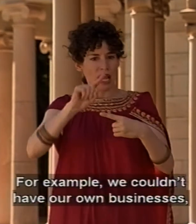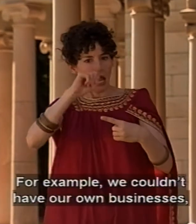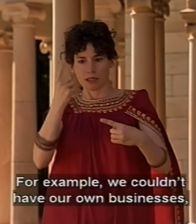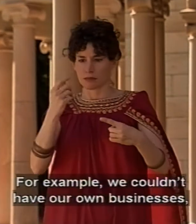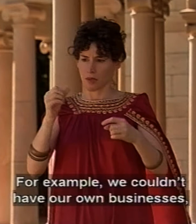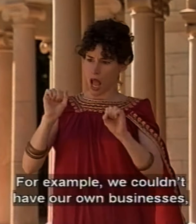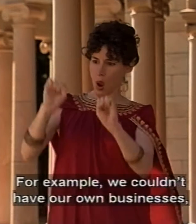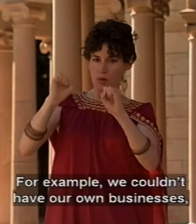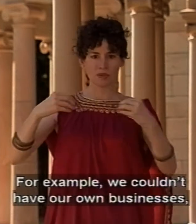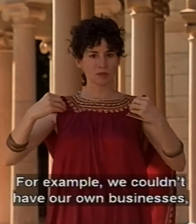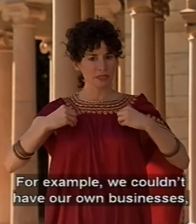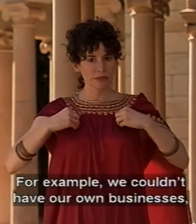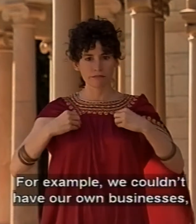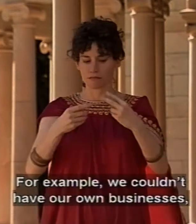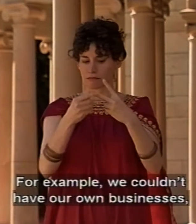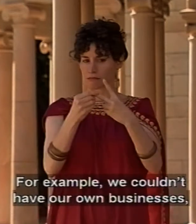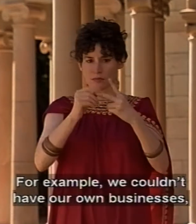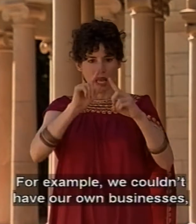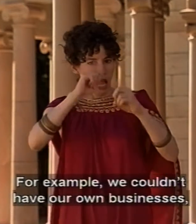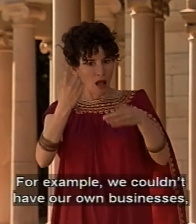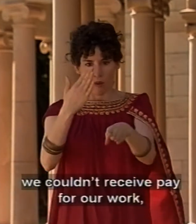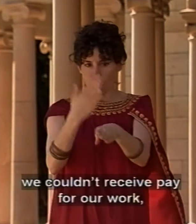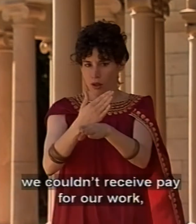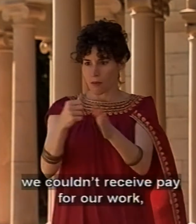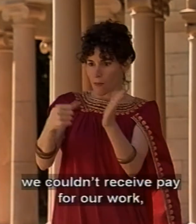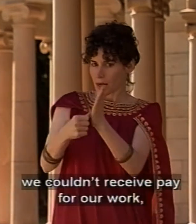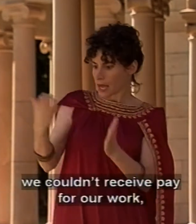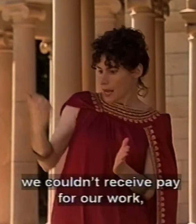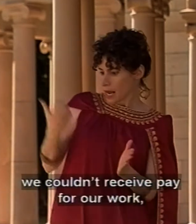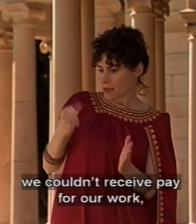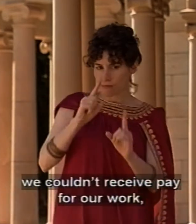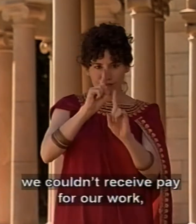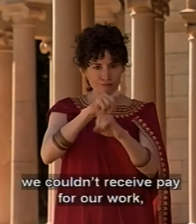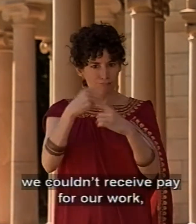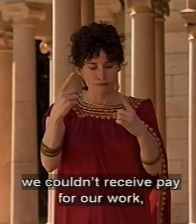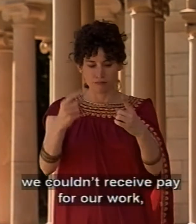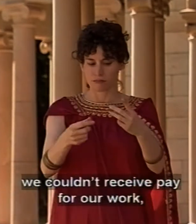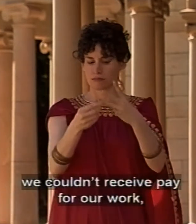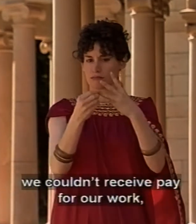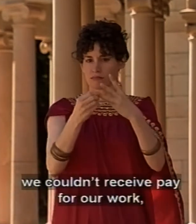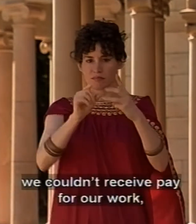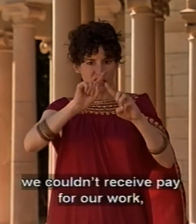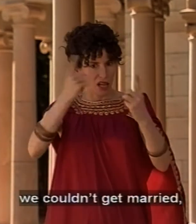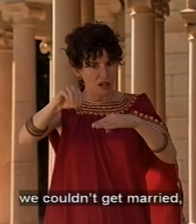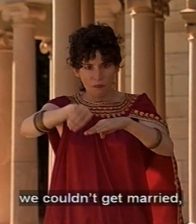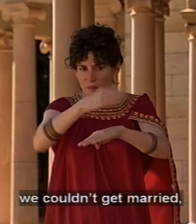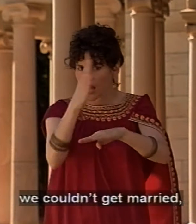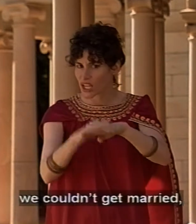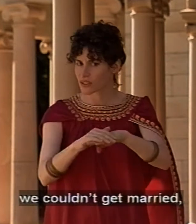For example, we couldn't have our own businesses, we couldn't receive pay for our work, we couldn't get